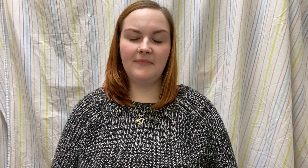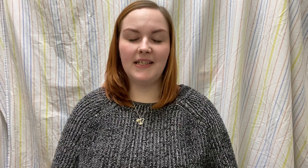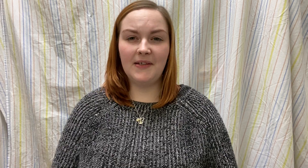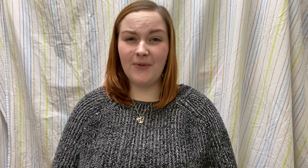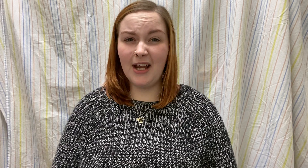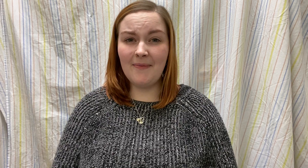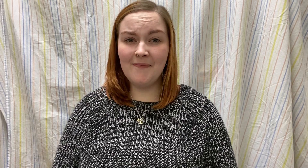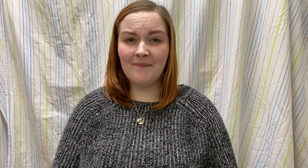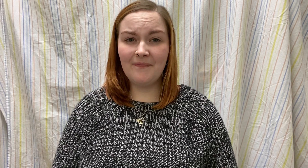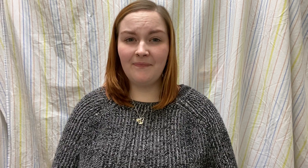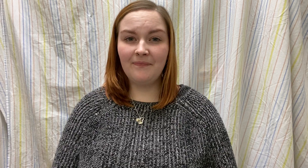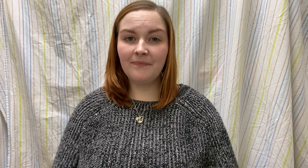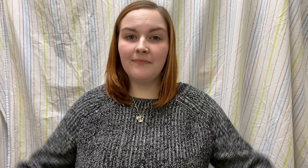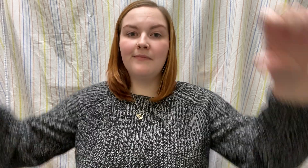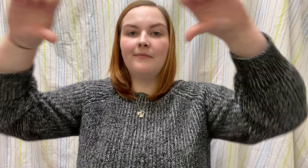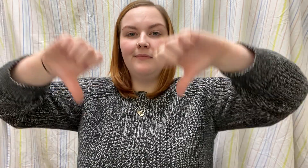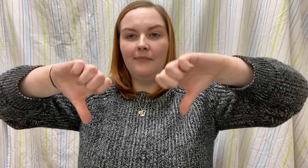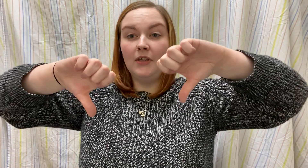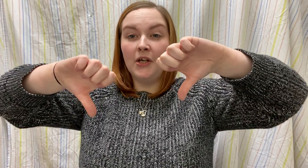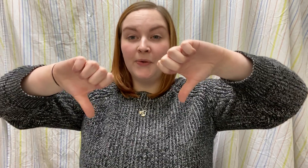Does it rhyme? No.